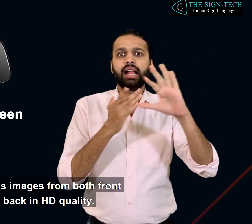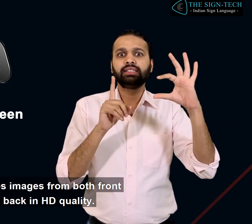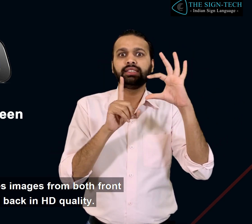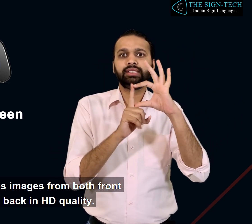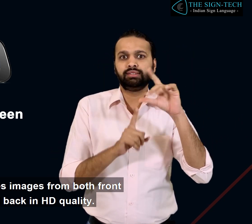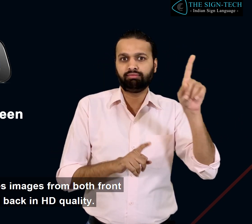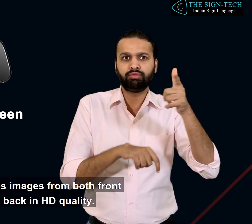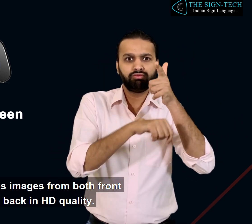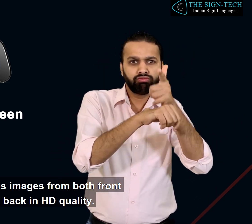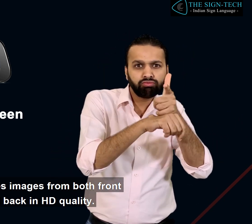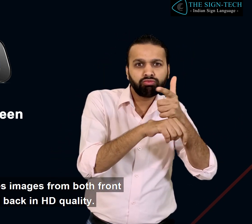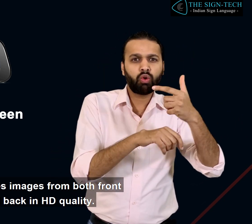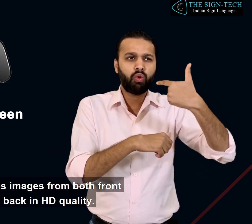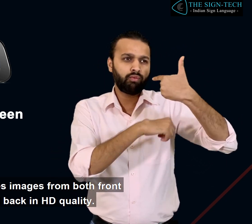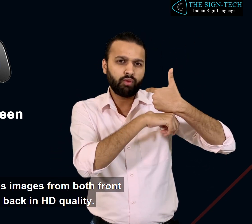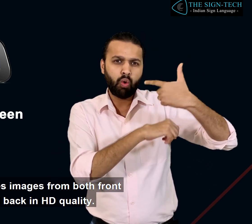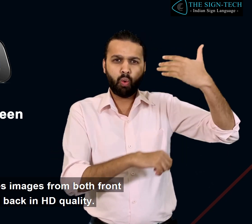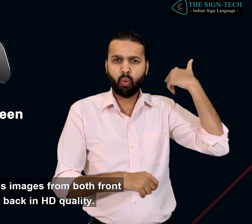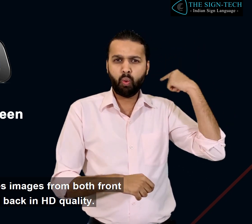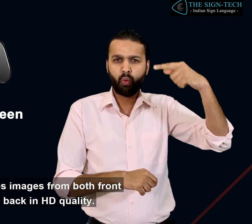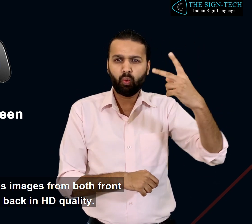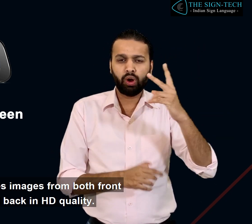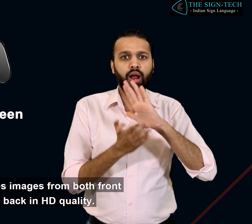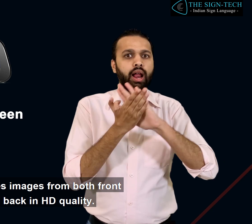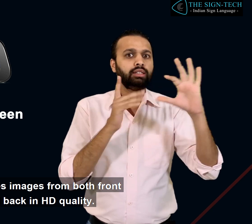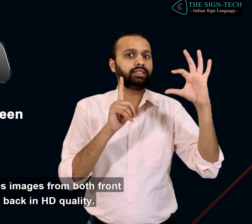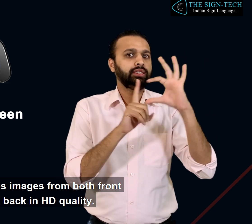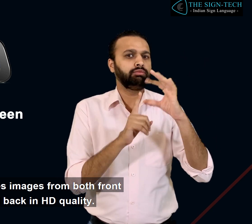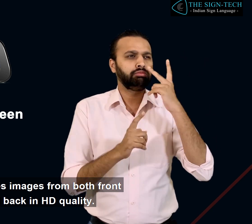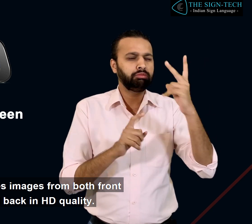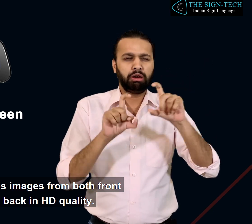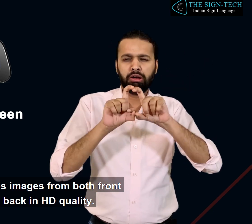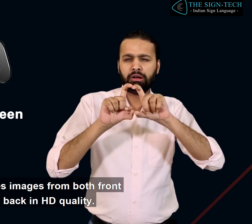It captures images from both front and back in HD quality.